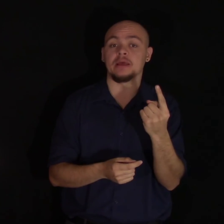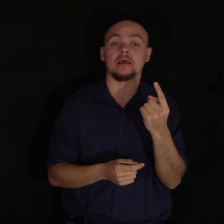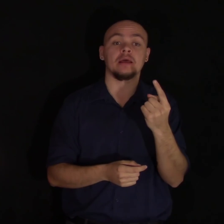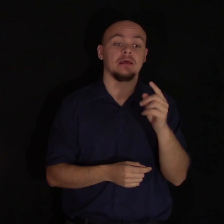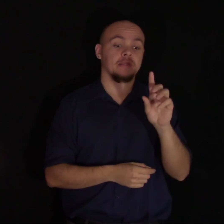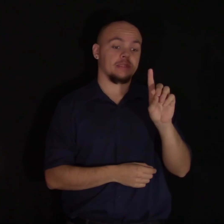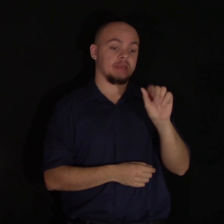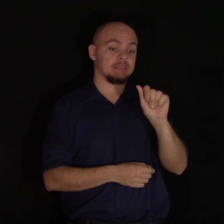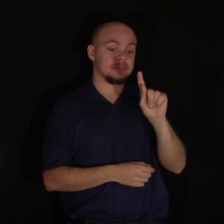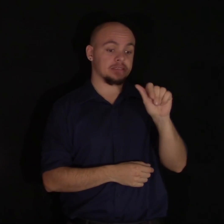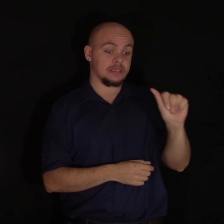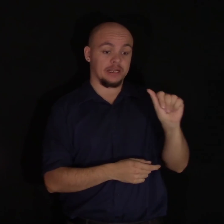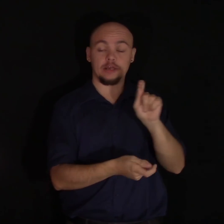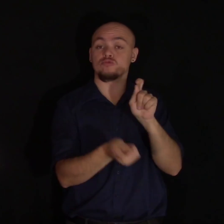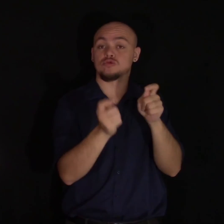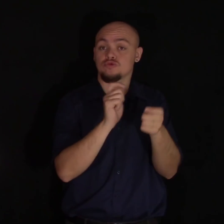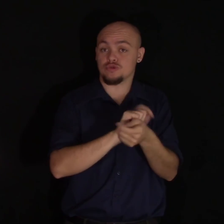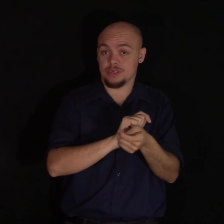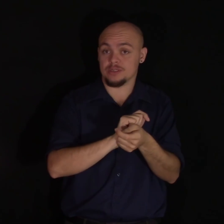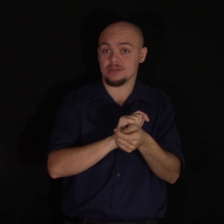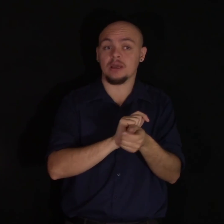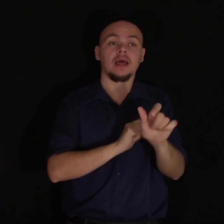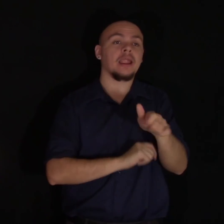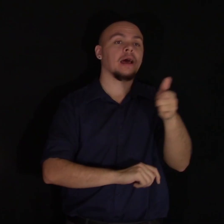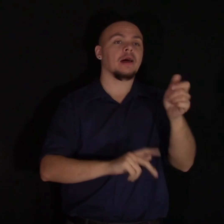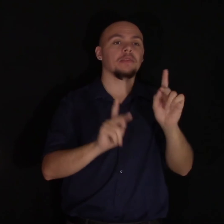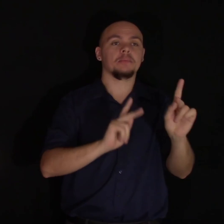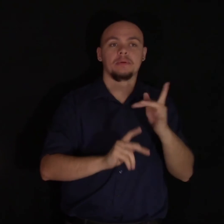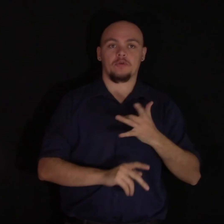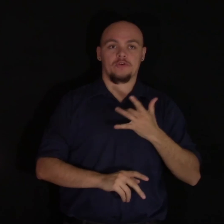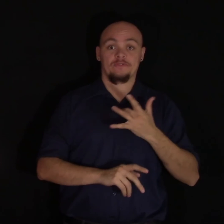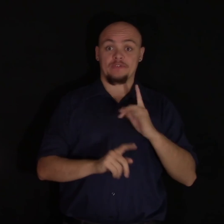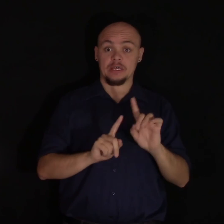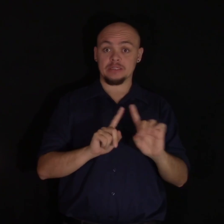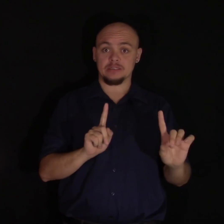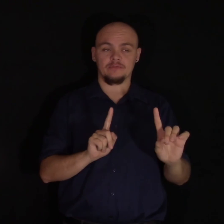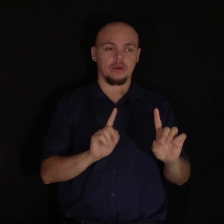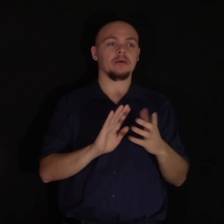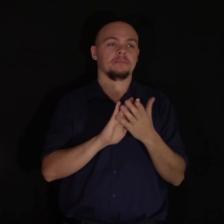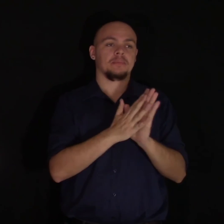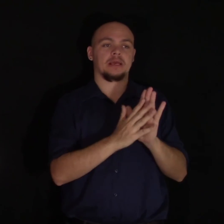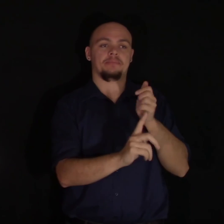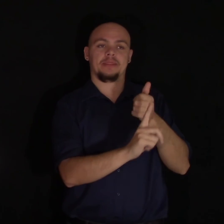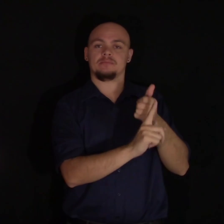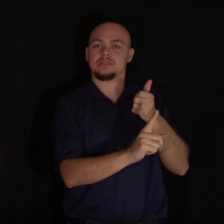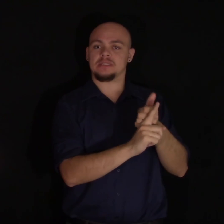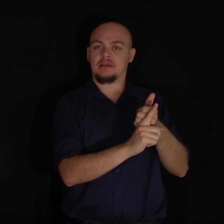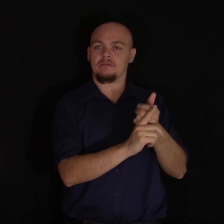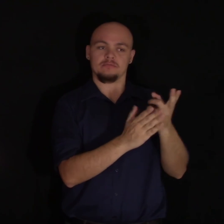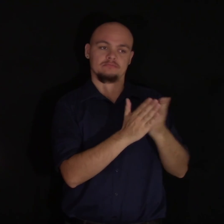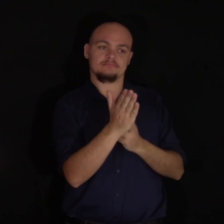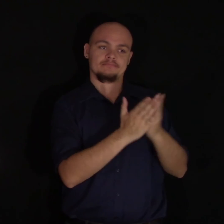data and also to help others who feel different be more themselves and more